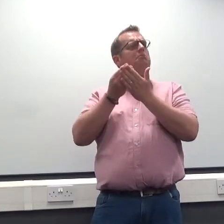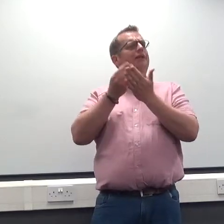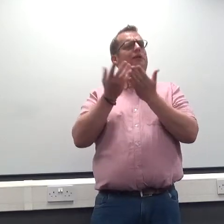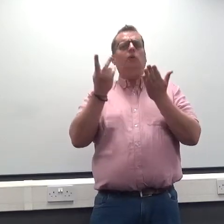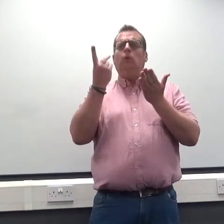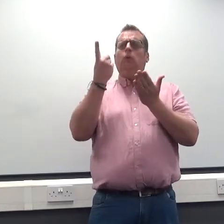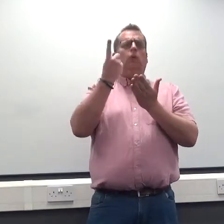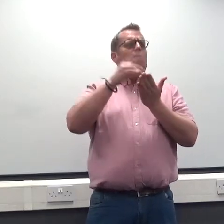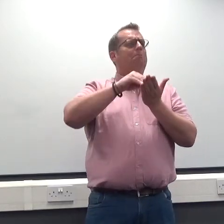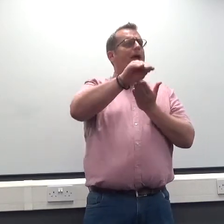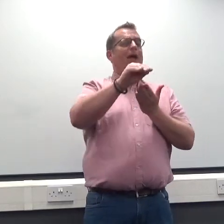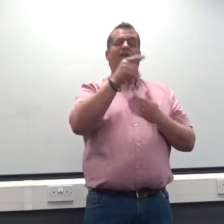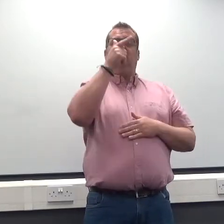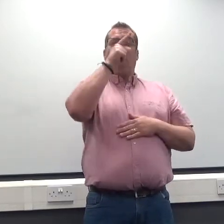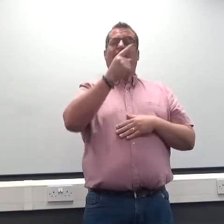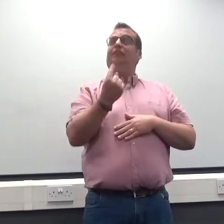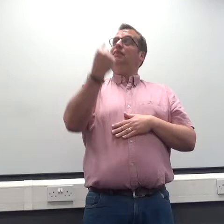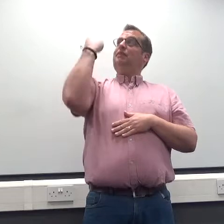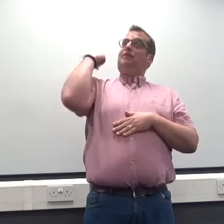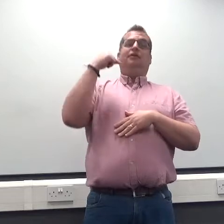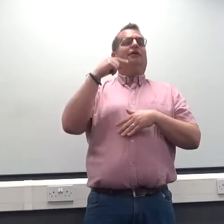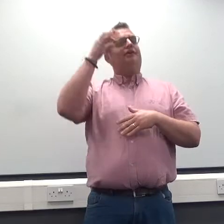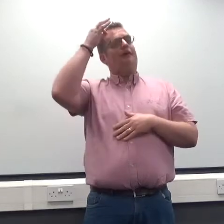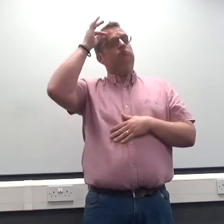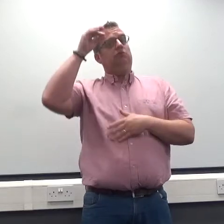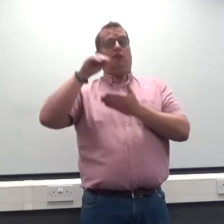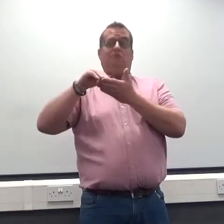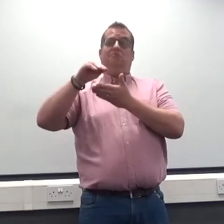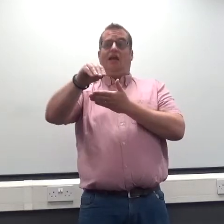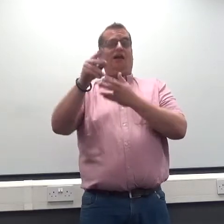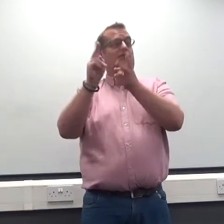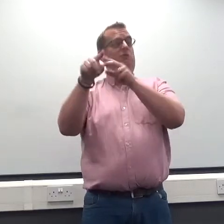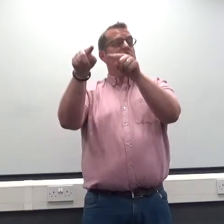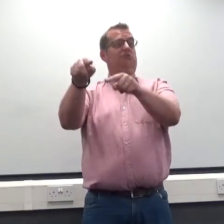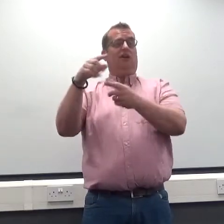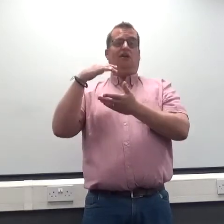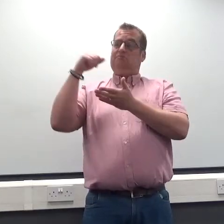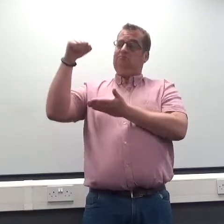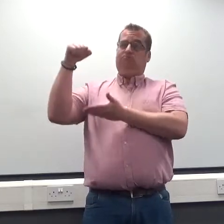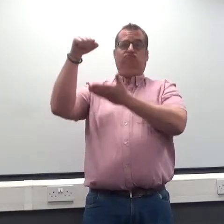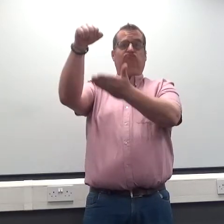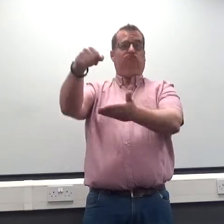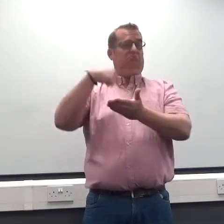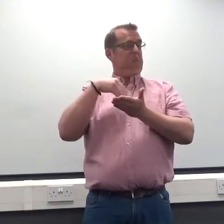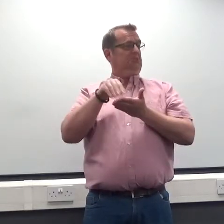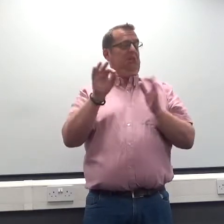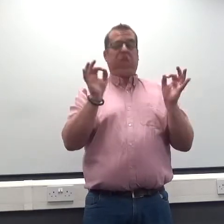for an interpreter. But you might be wondering who pays for an interpreter. Well, you're actually very lucky now, because the council and the government will pay